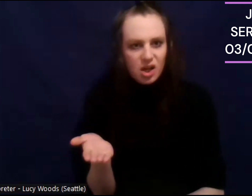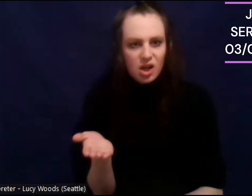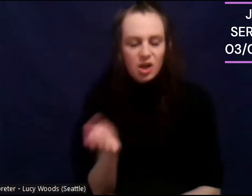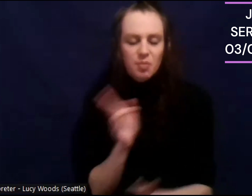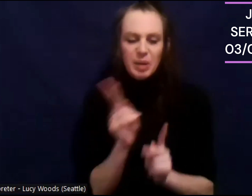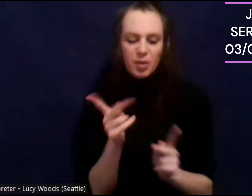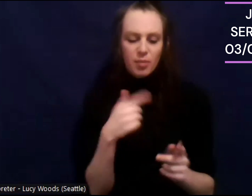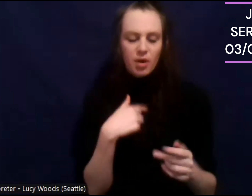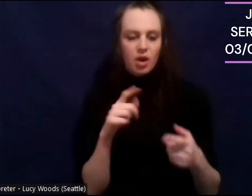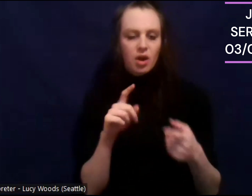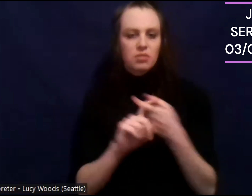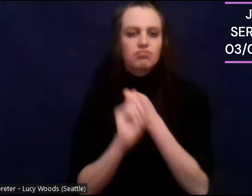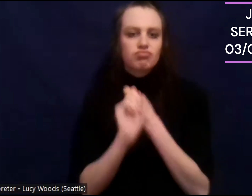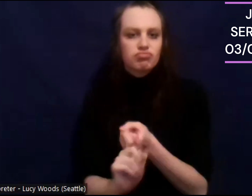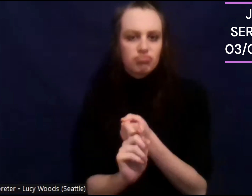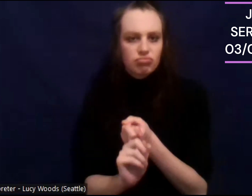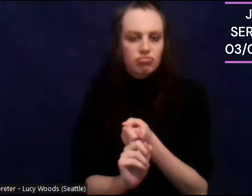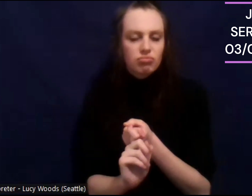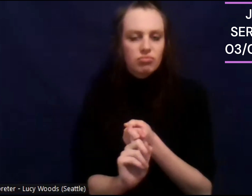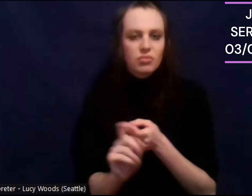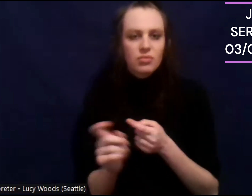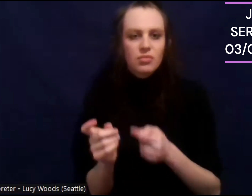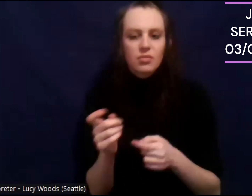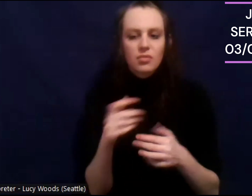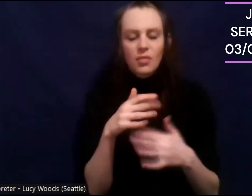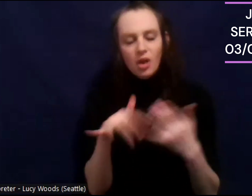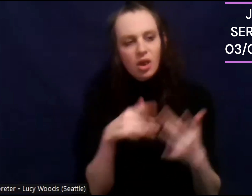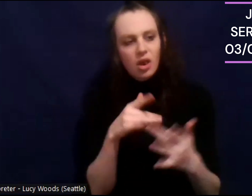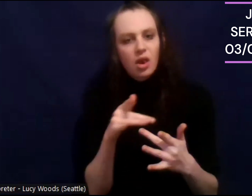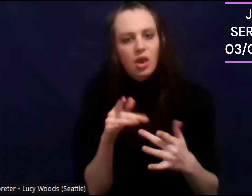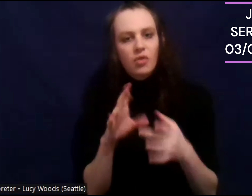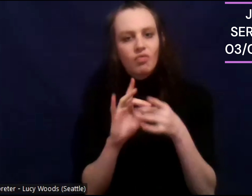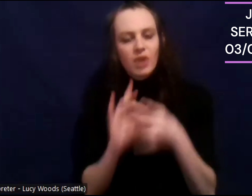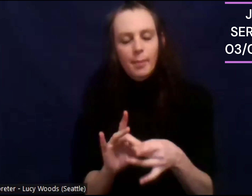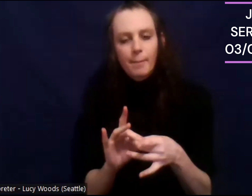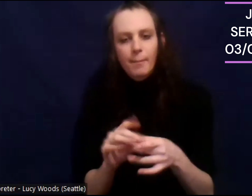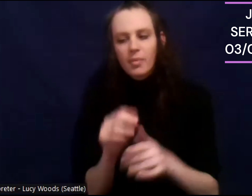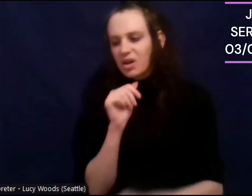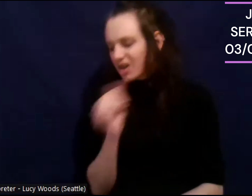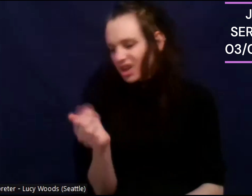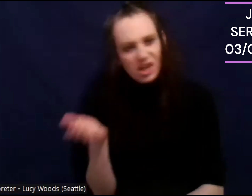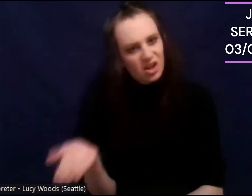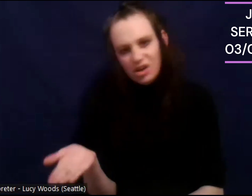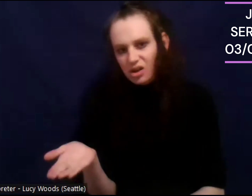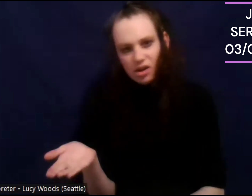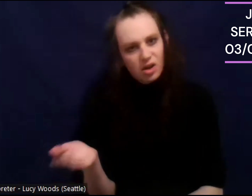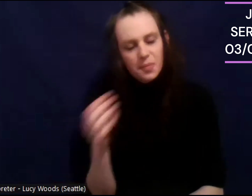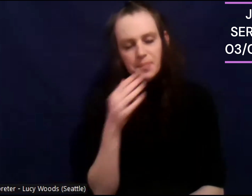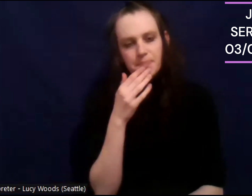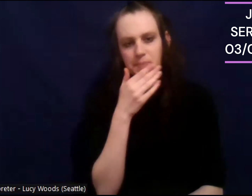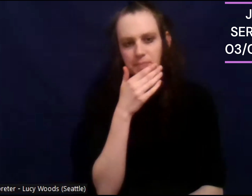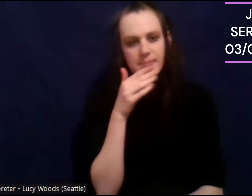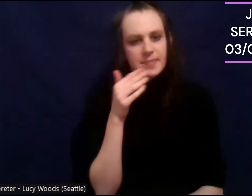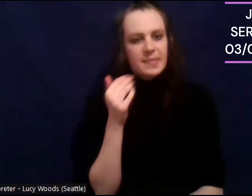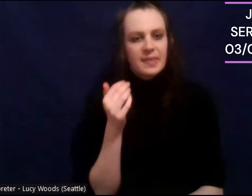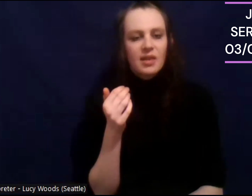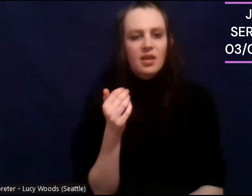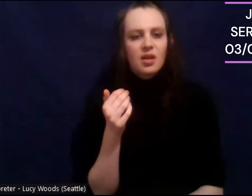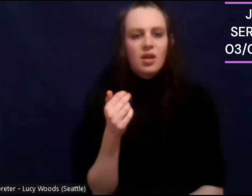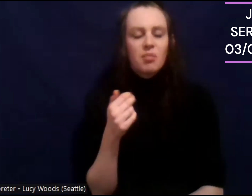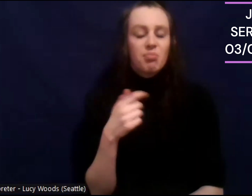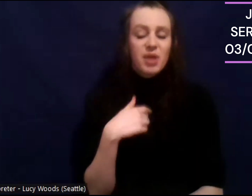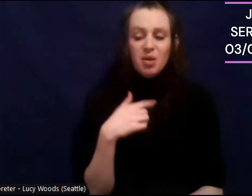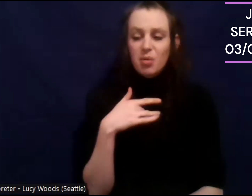relationships with, their friendships with, their fellowships with weren't there. Um, And I have this built-in forgetter,